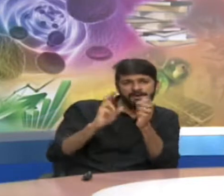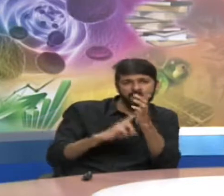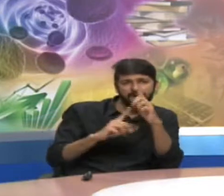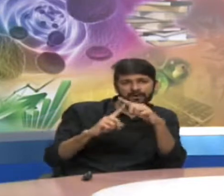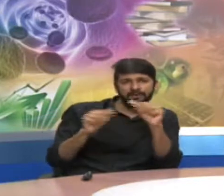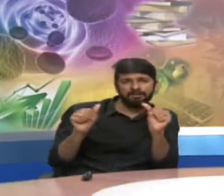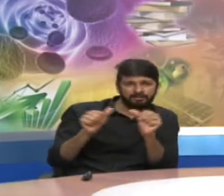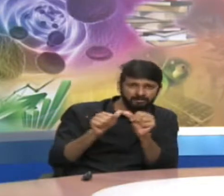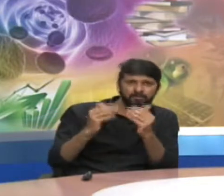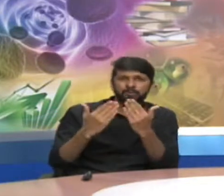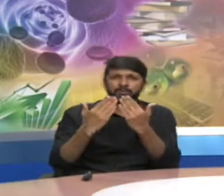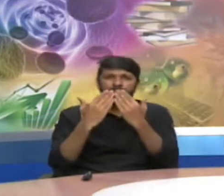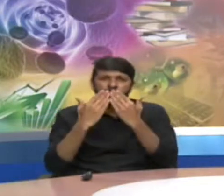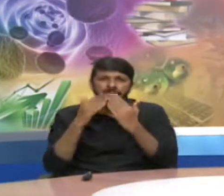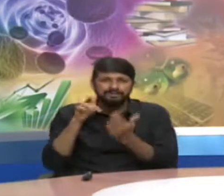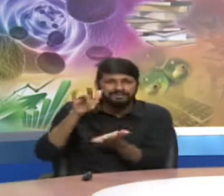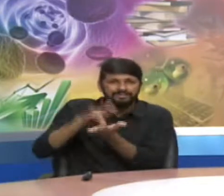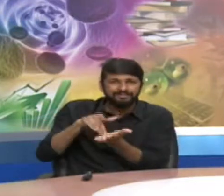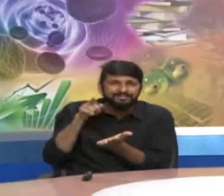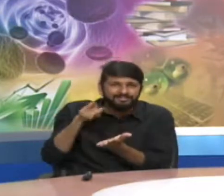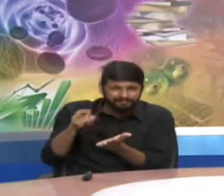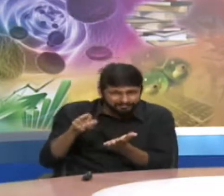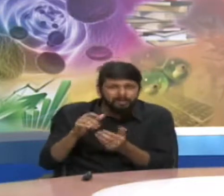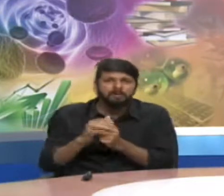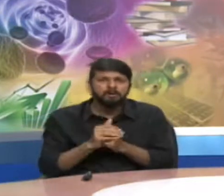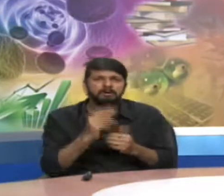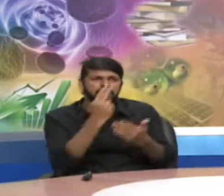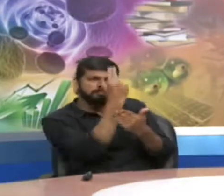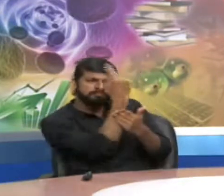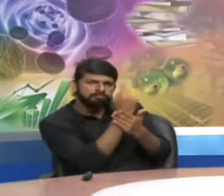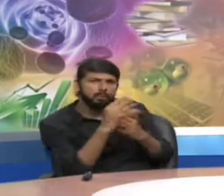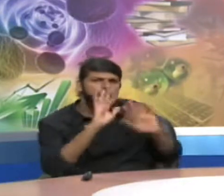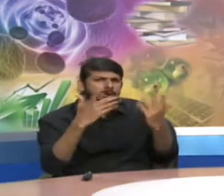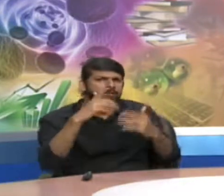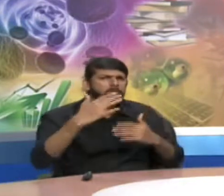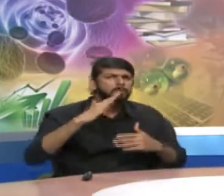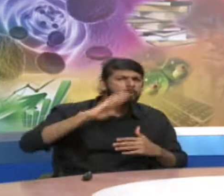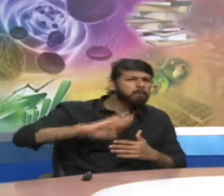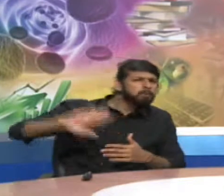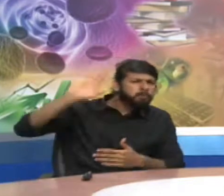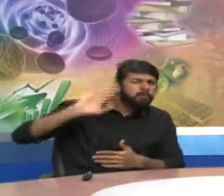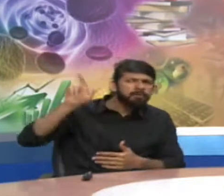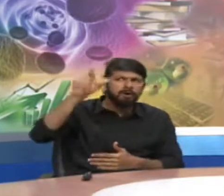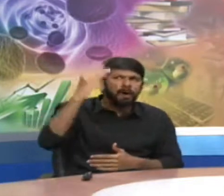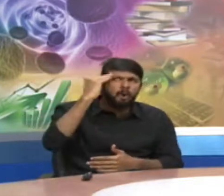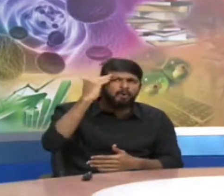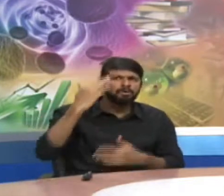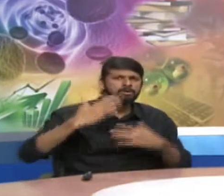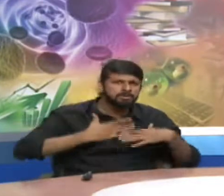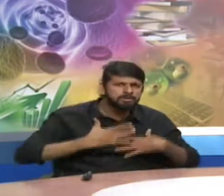The painting was beautiful with the colors and the